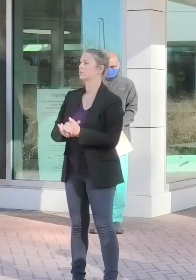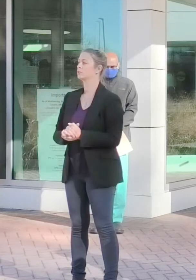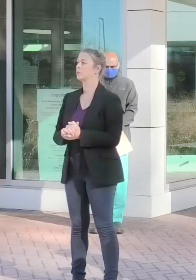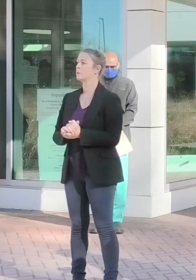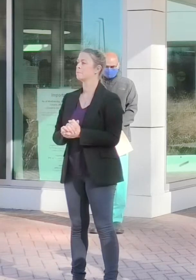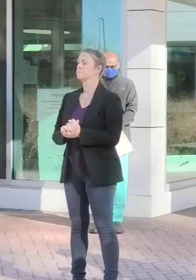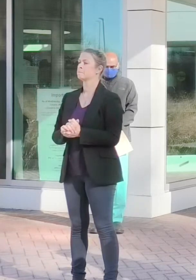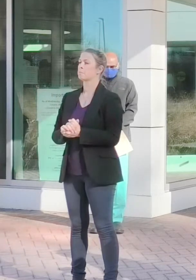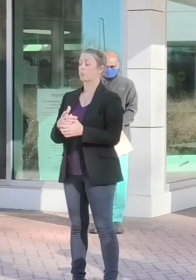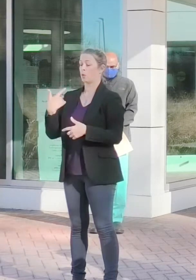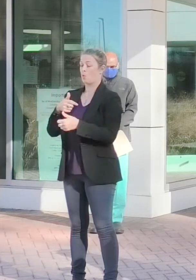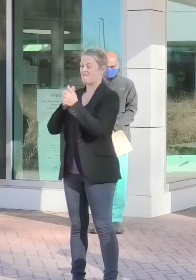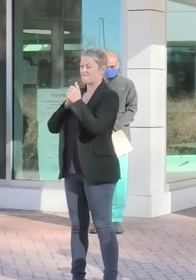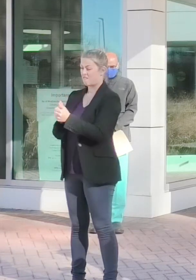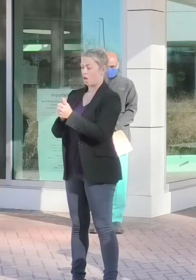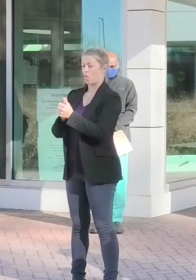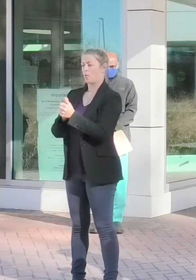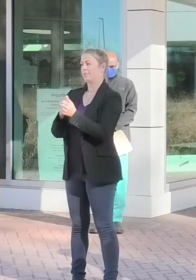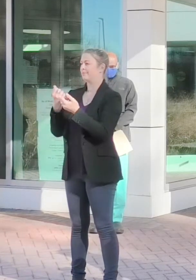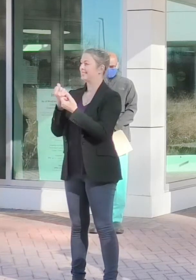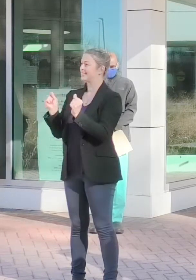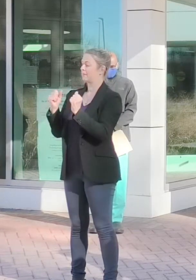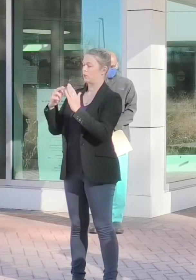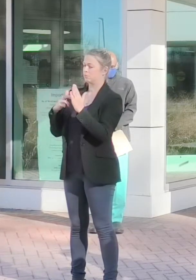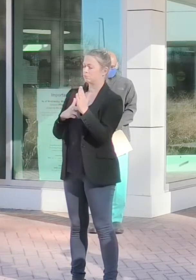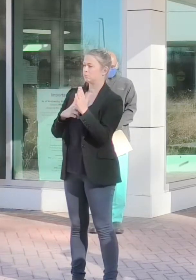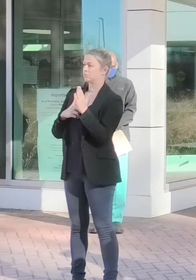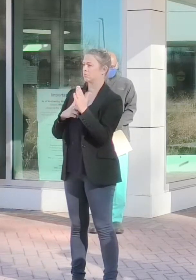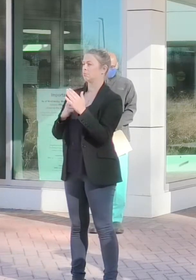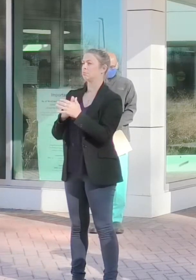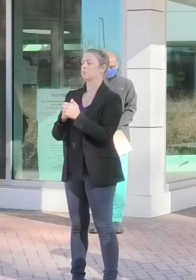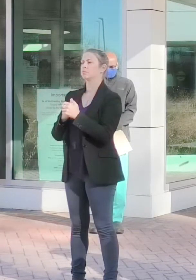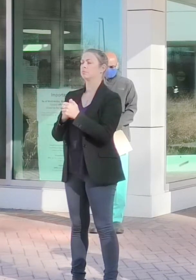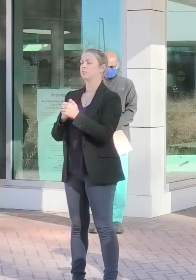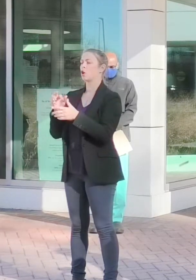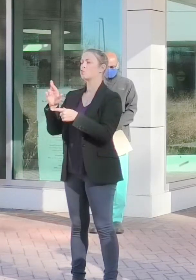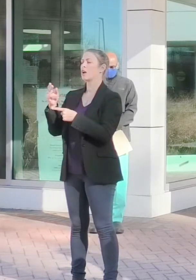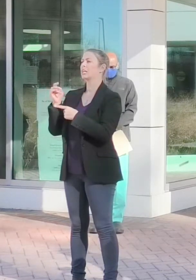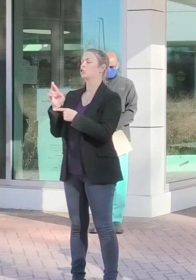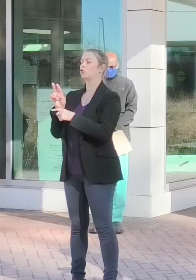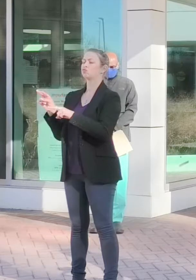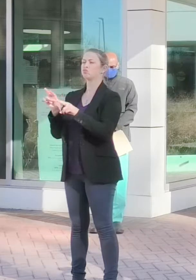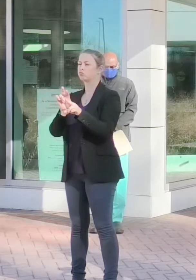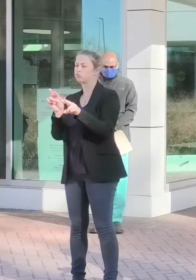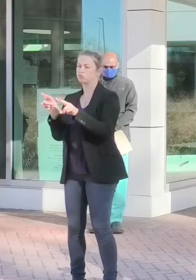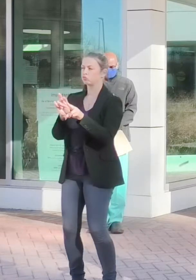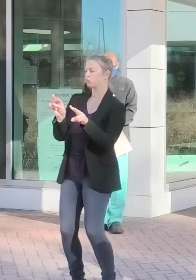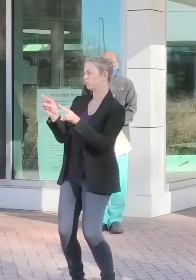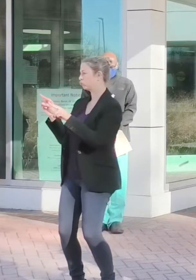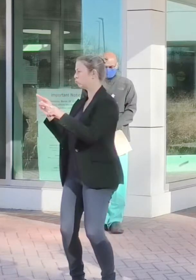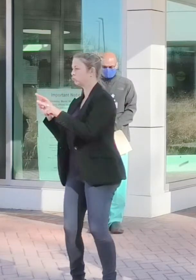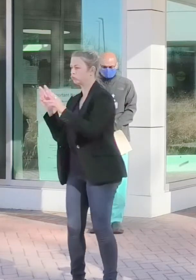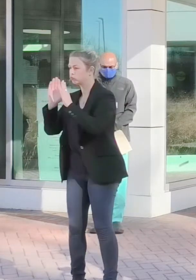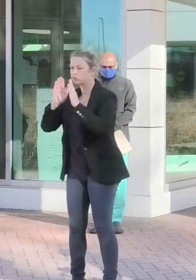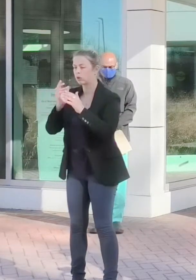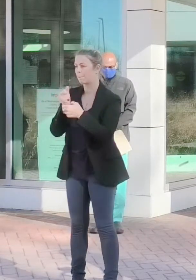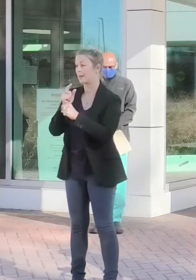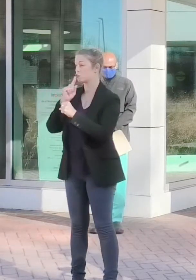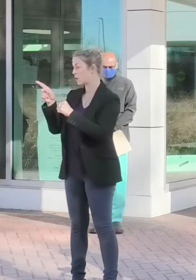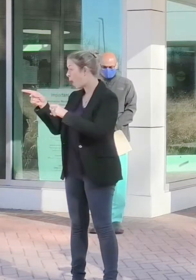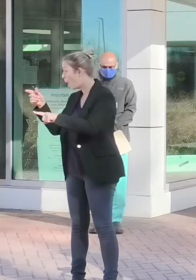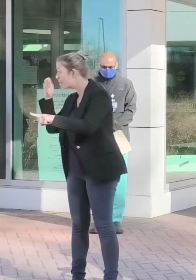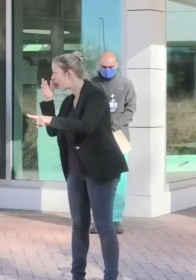protocols. Our park rangers continue to monitor our parks to ensure rules and regulations are followed. We